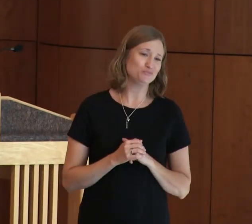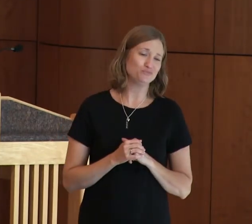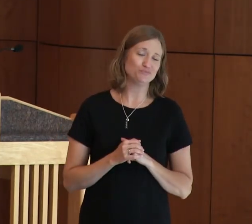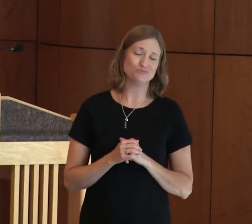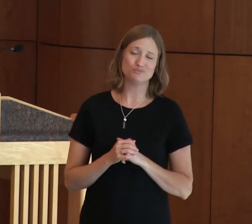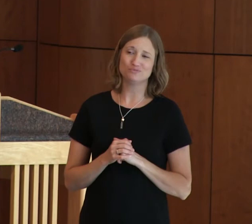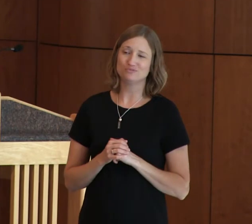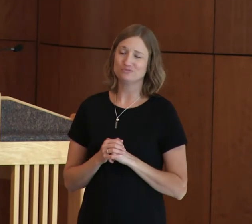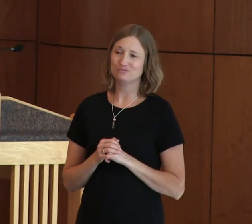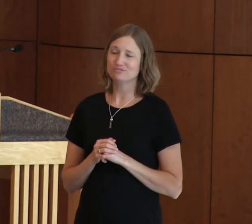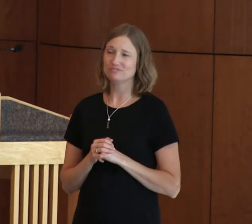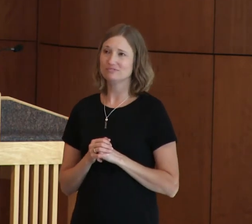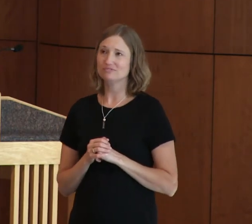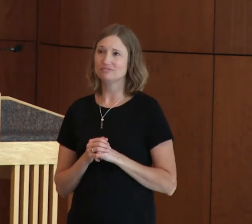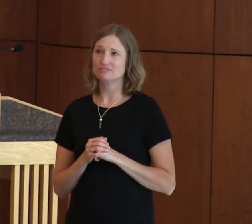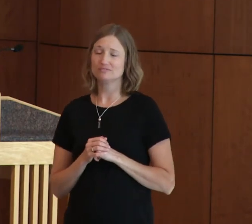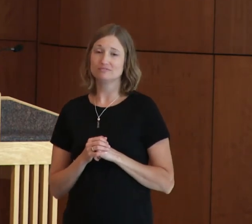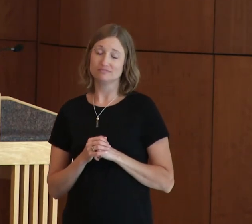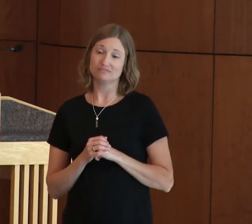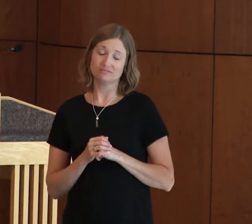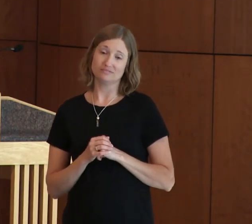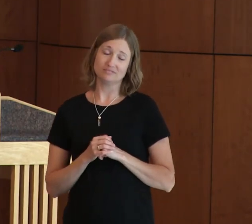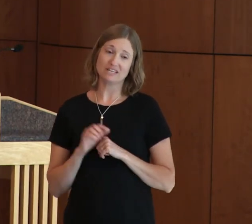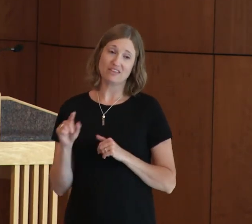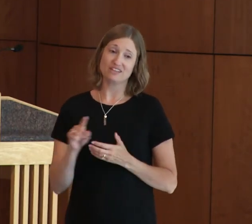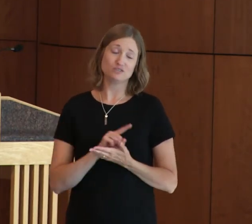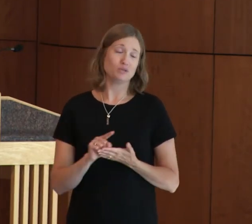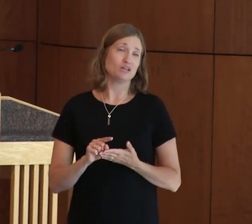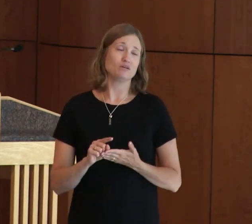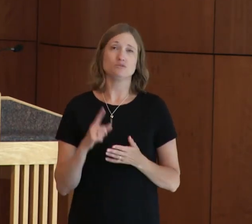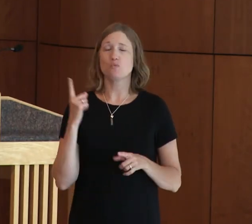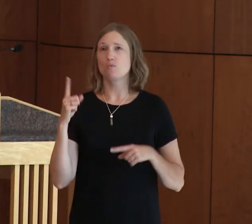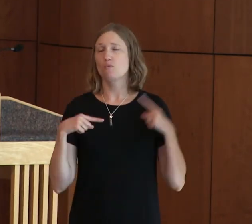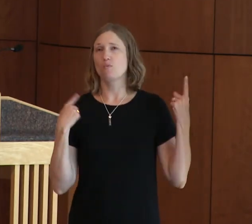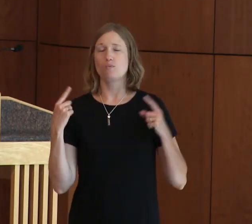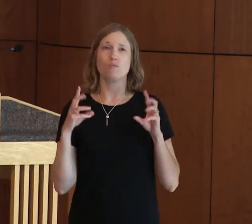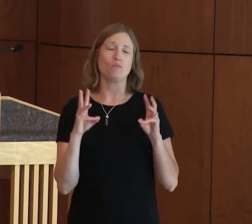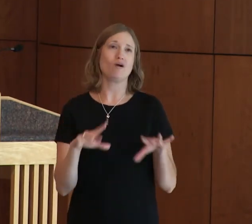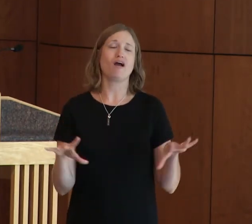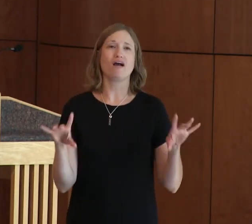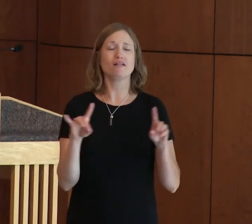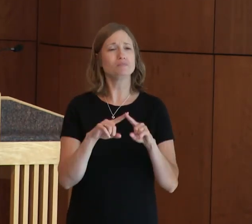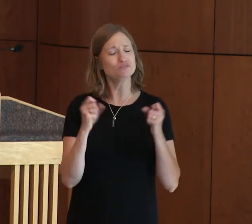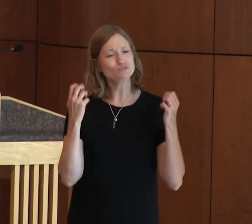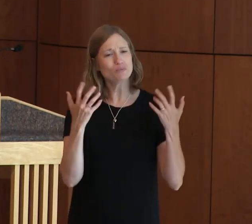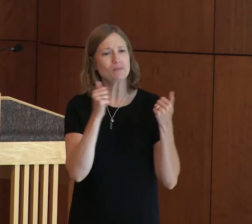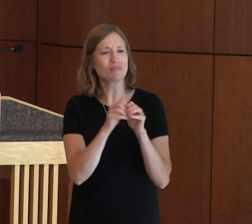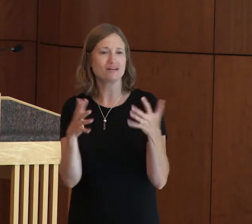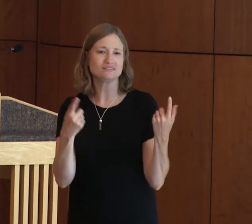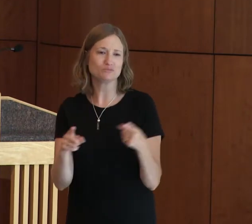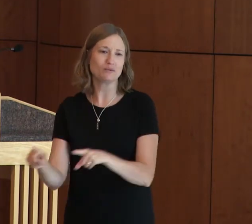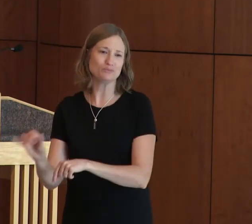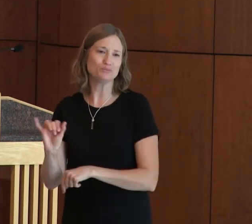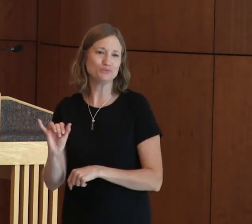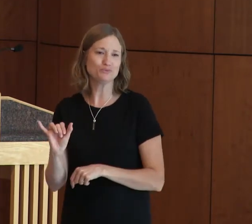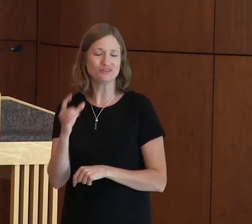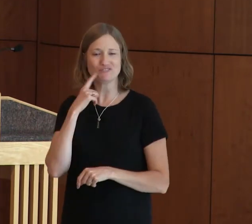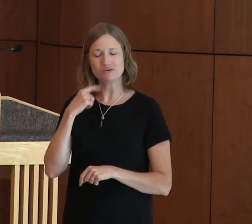It was a wild and crazy week here, and so many miracles and little blessings were happening. And for me, that was just another one, kind